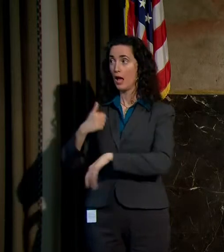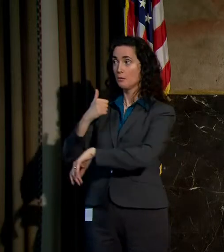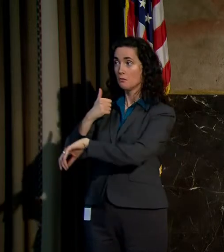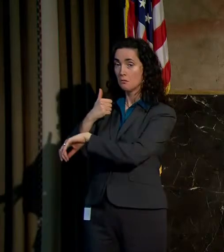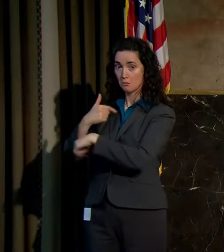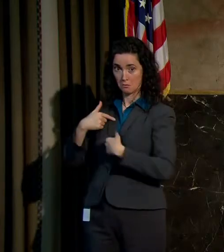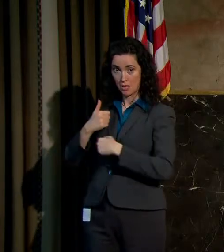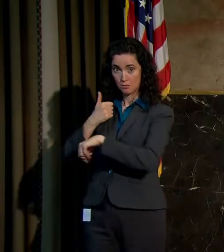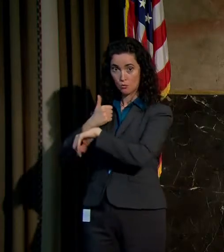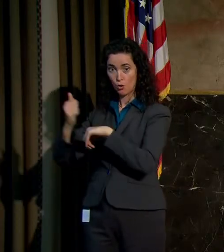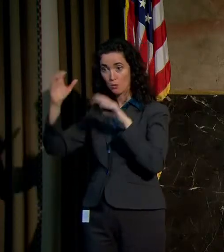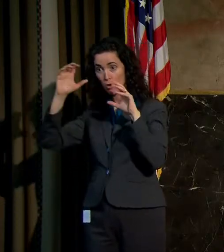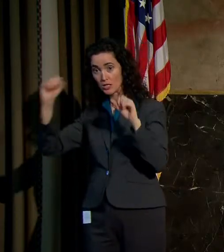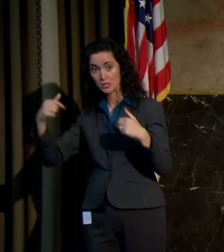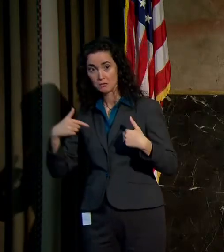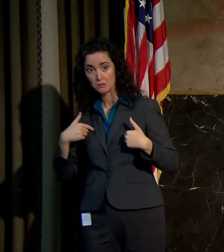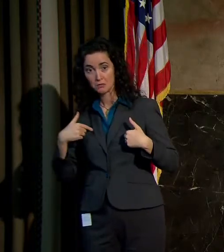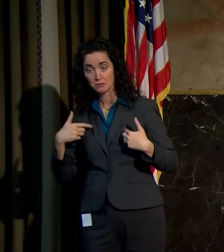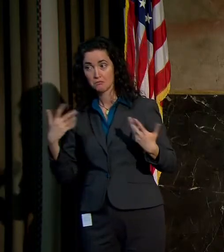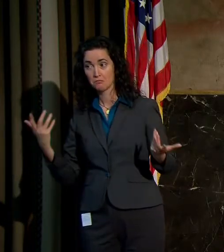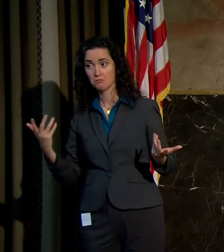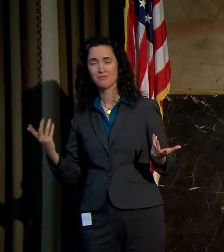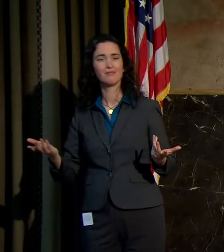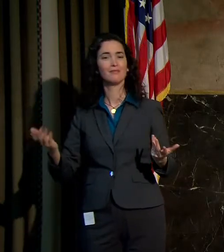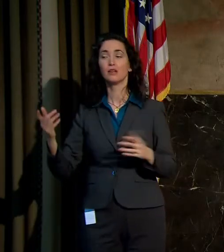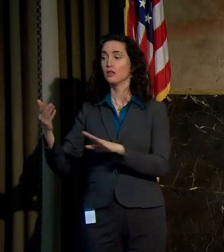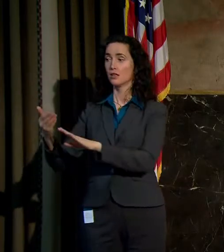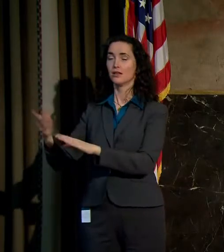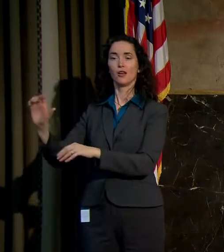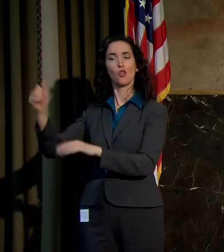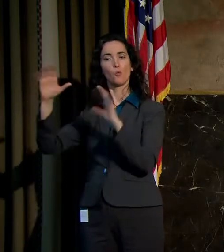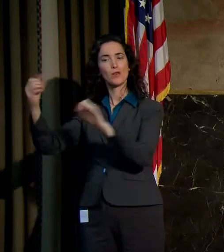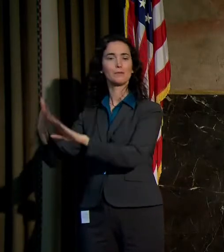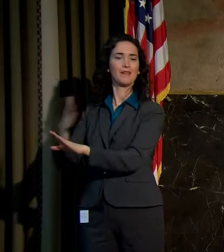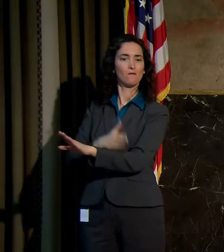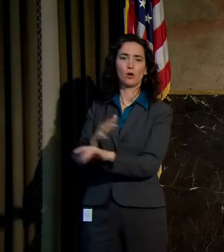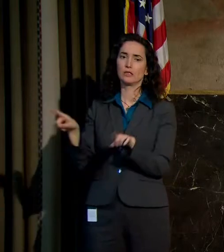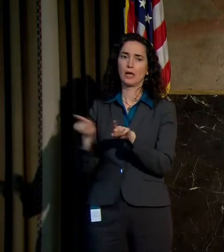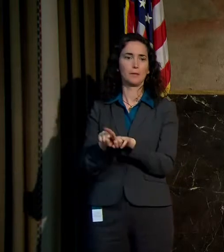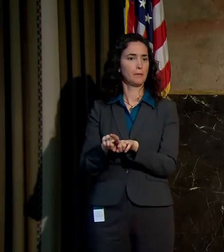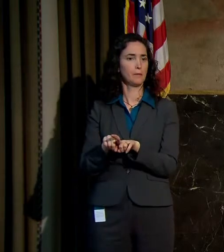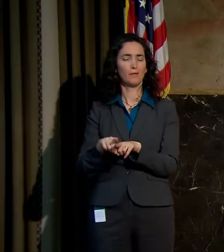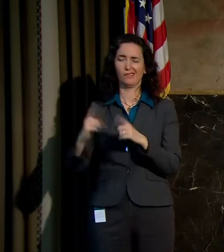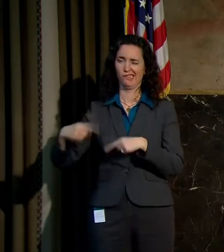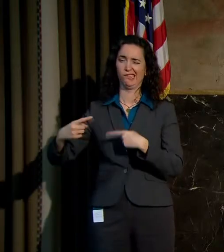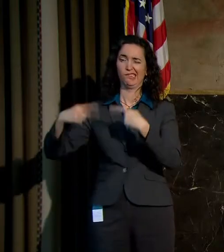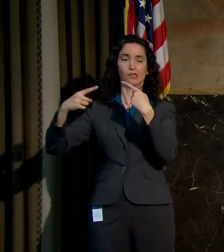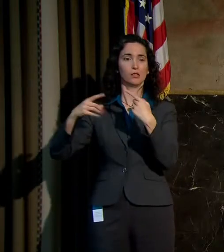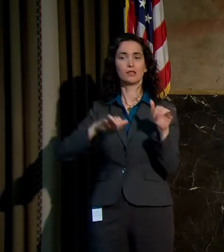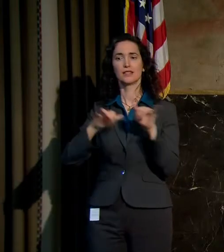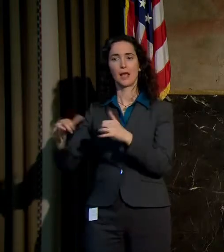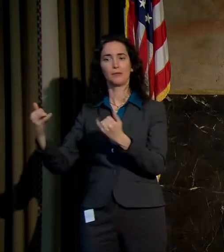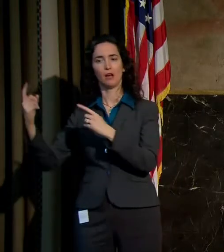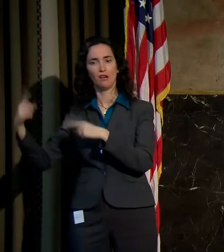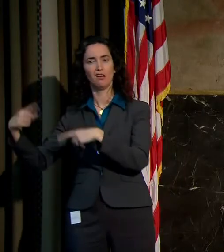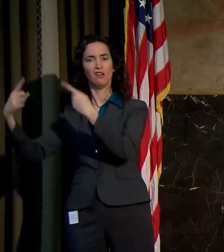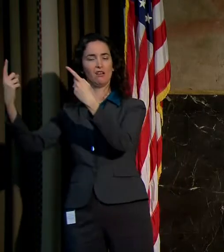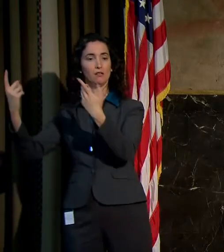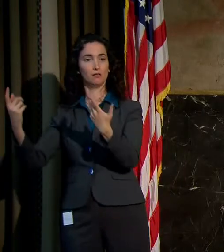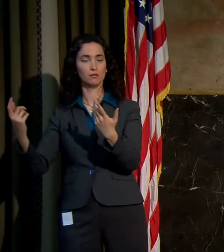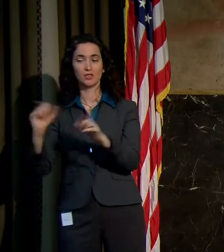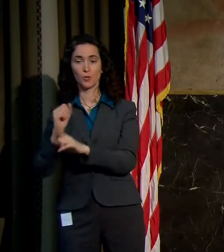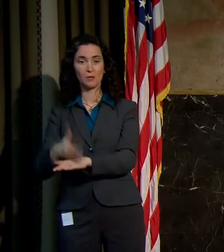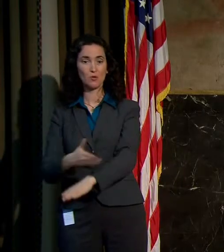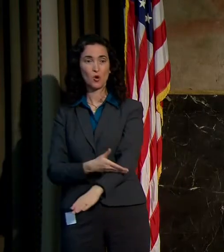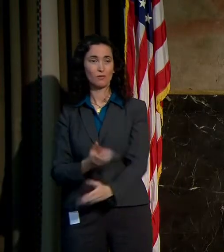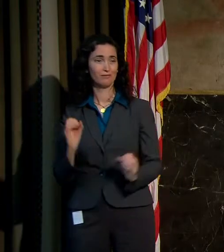president? There was too much of that before him as well. It just, things haven't gotten better. And quite frankly,